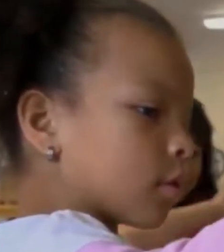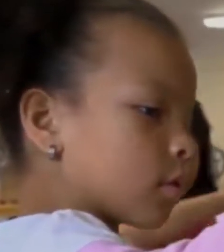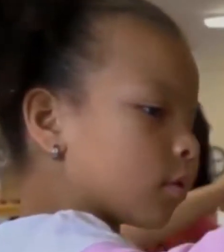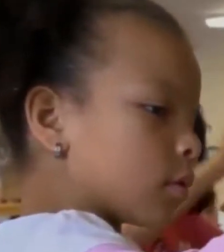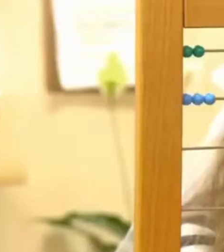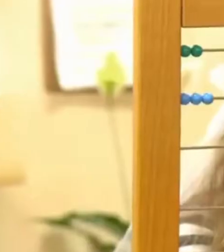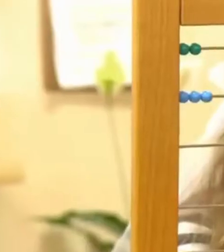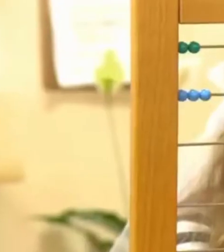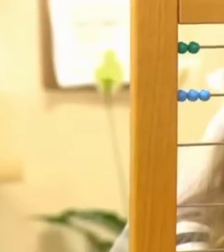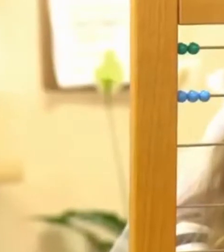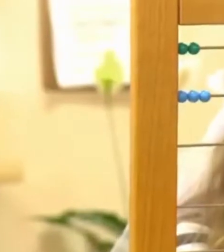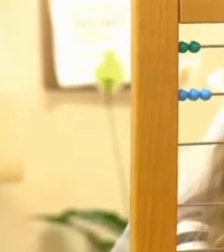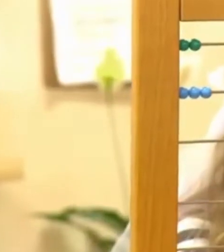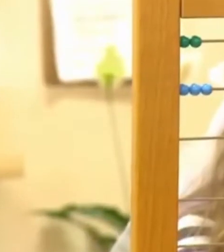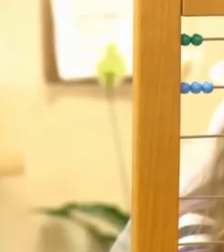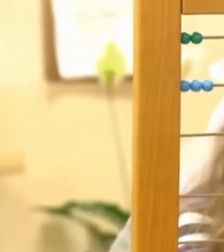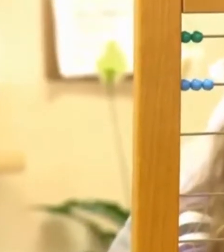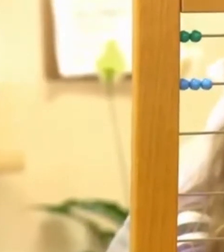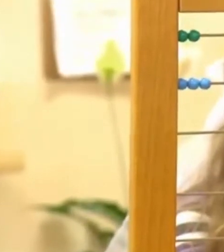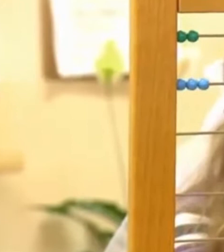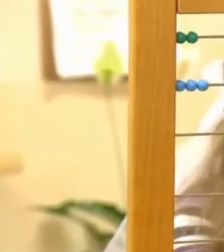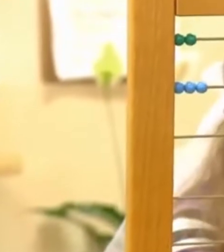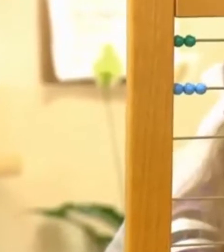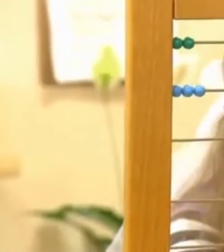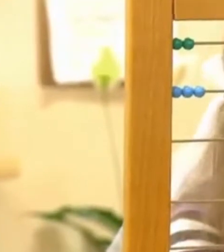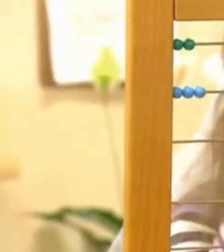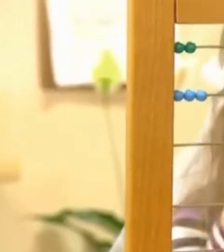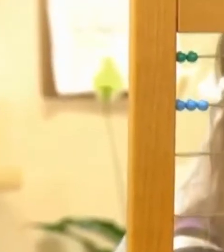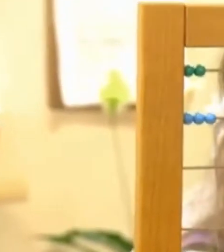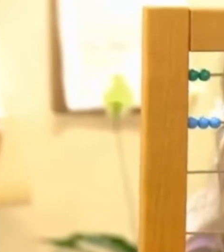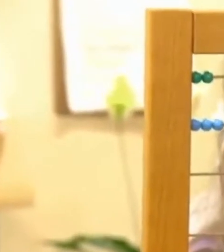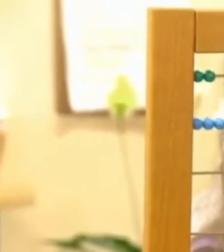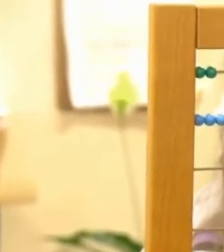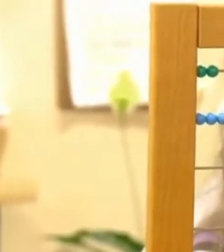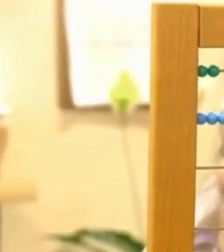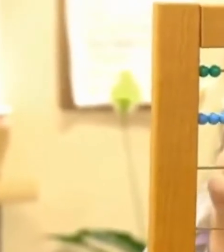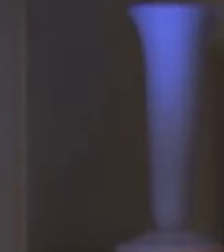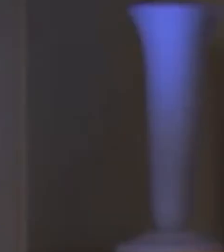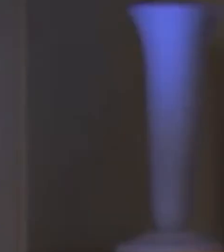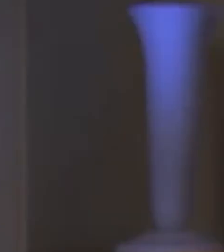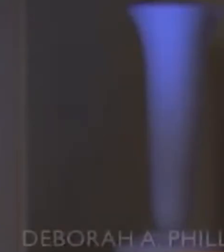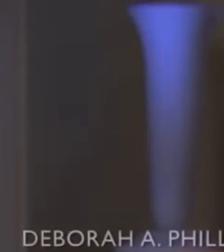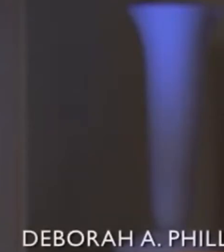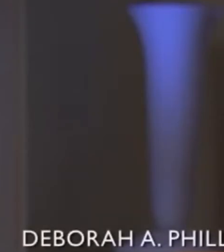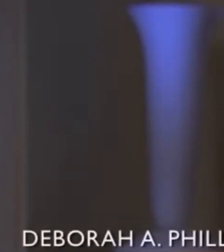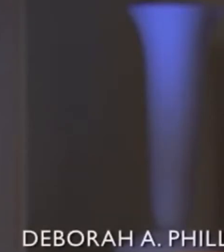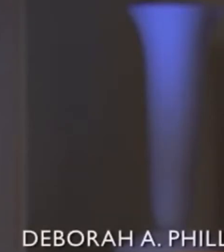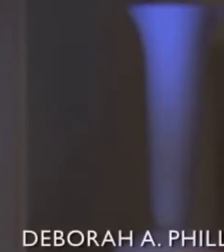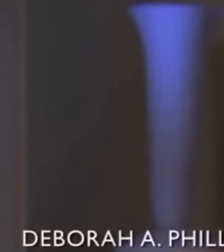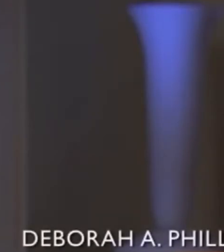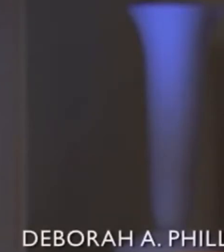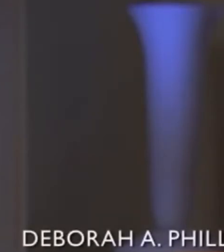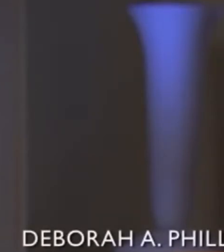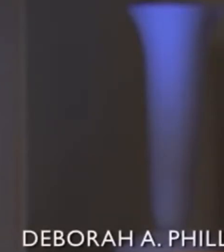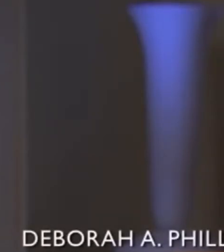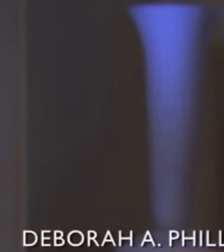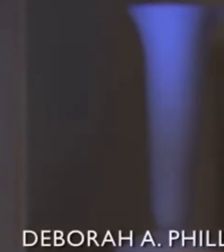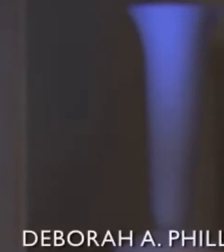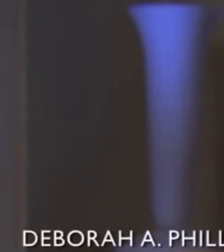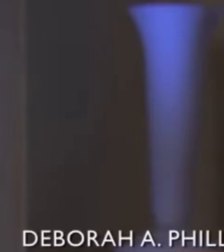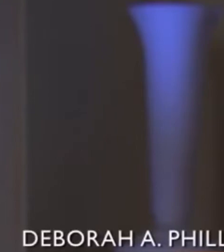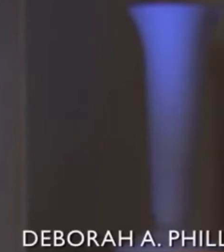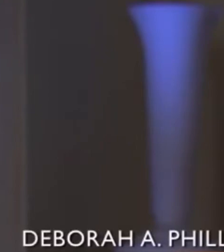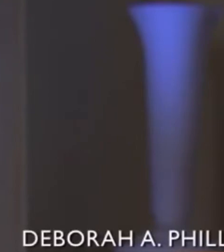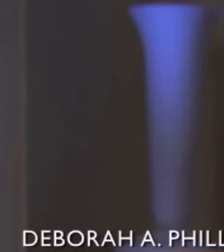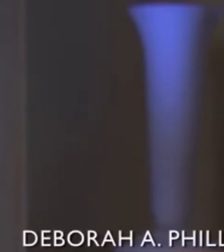or learning numbers or learning colors. We have to be able to work effectively with others,